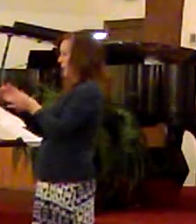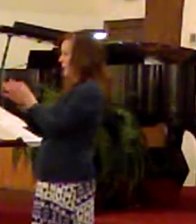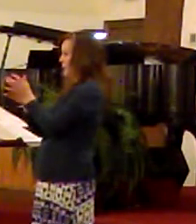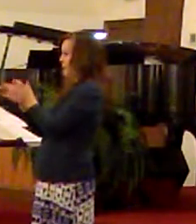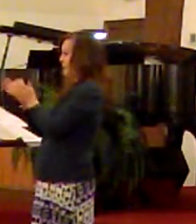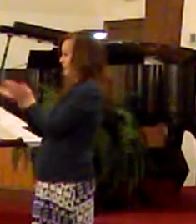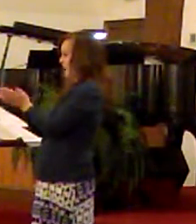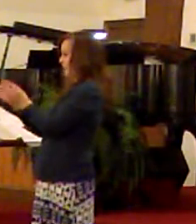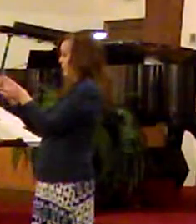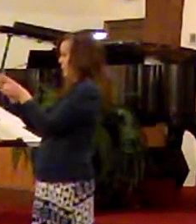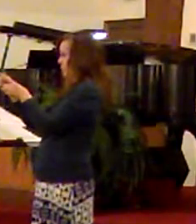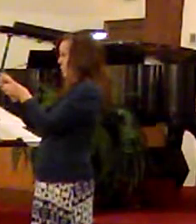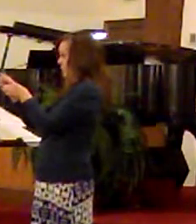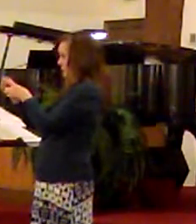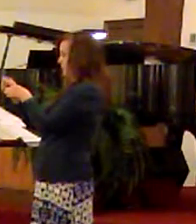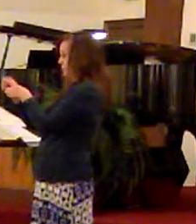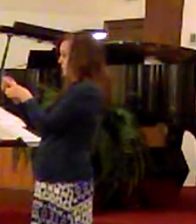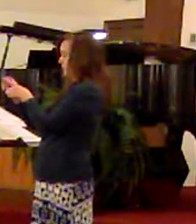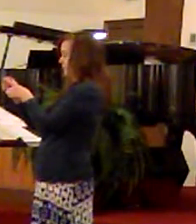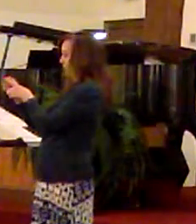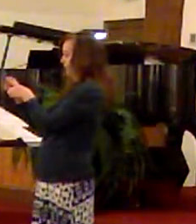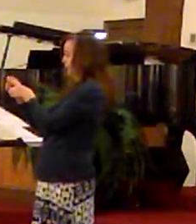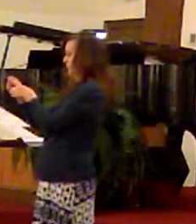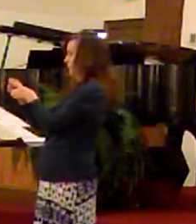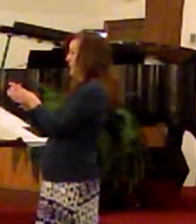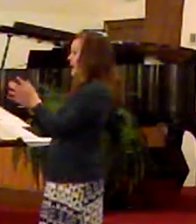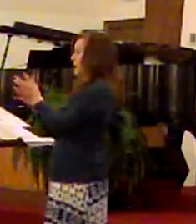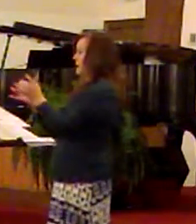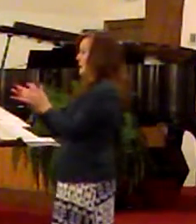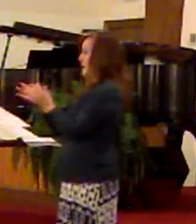why it's important to go Bible. Look, the Bible is the best